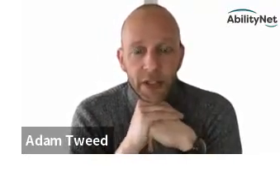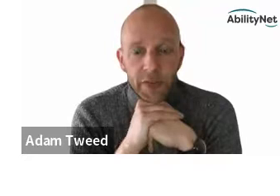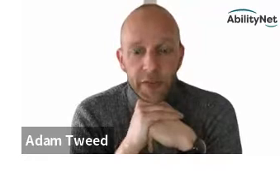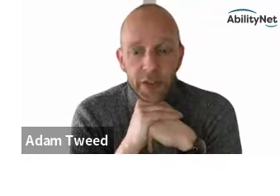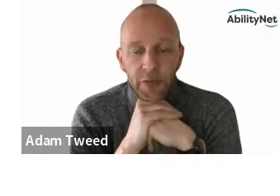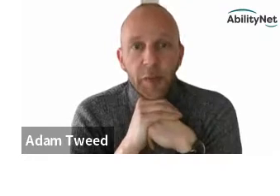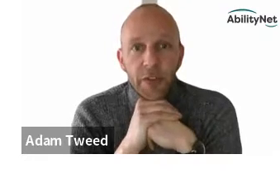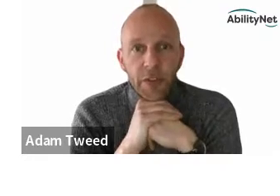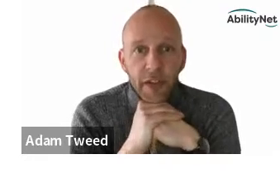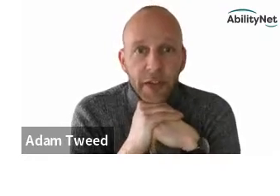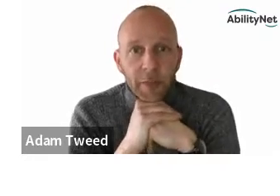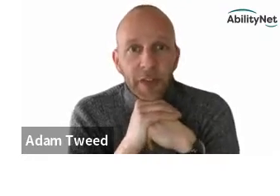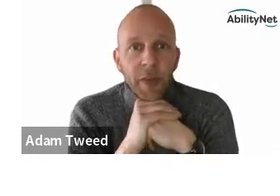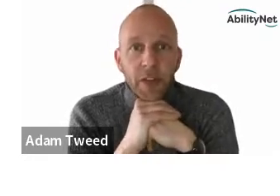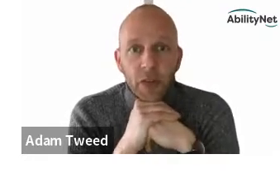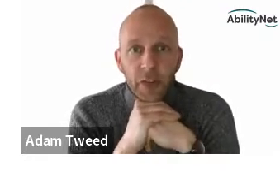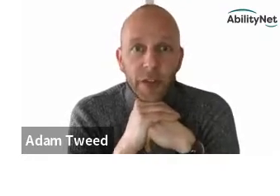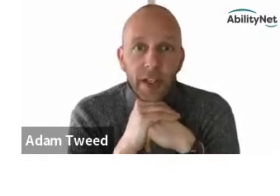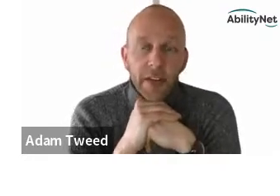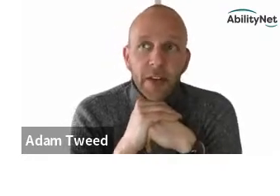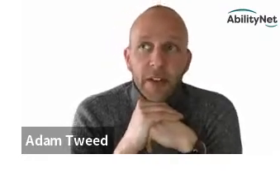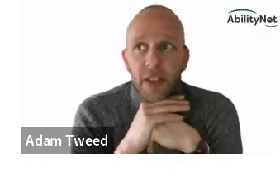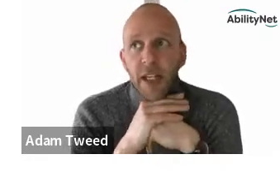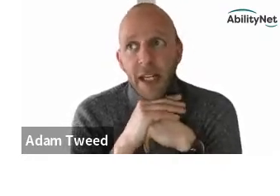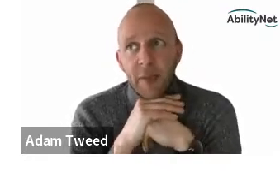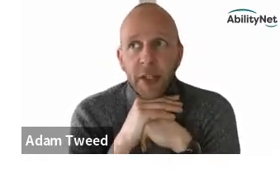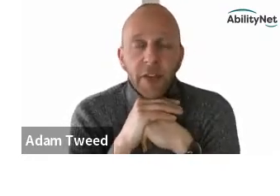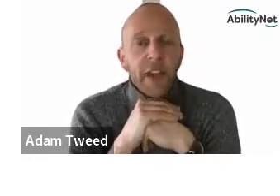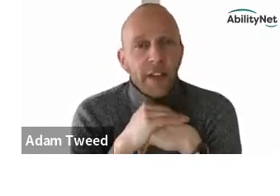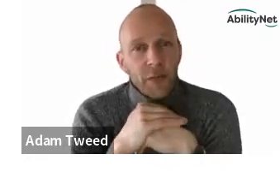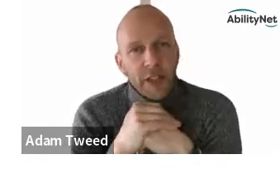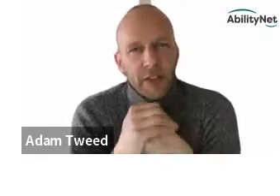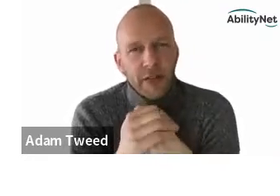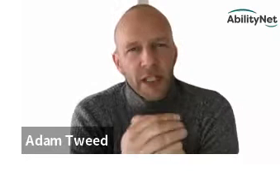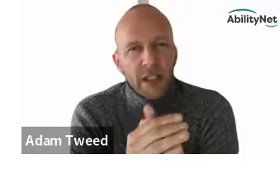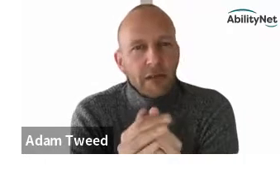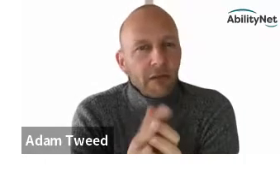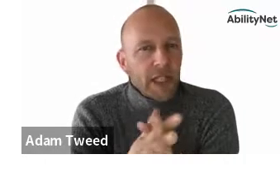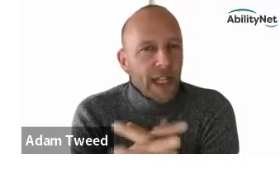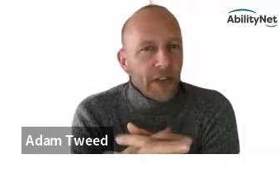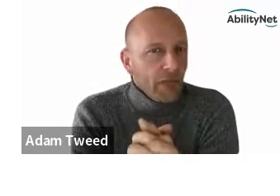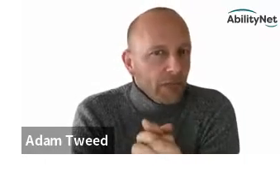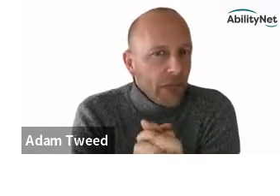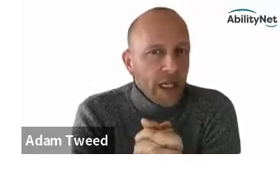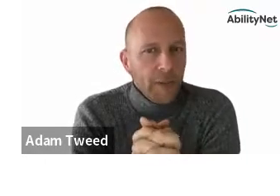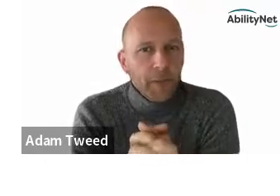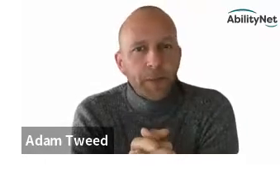you've opened yourself up for somebody to talk to you, and that there is an element of that's as much as you really can